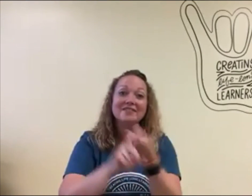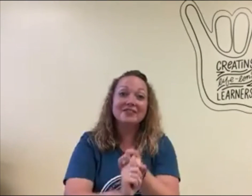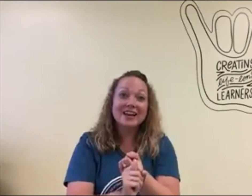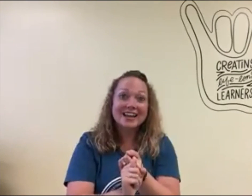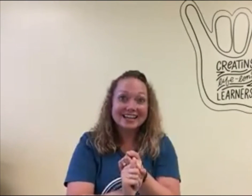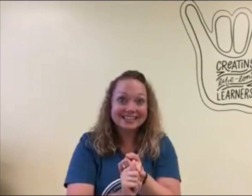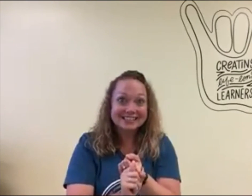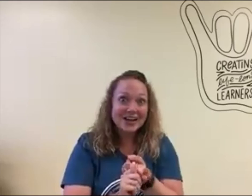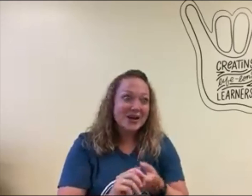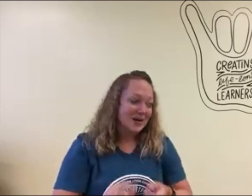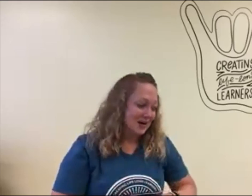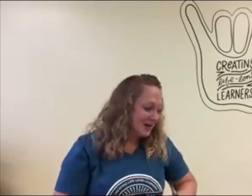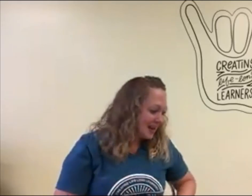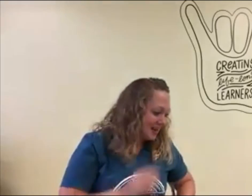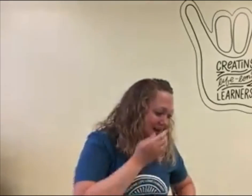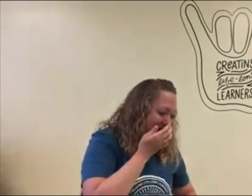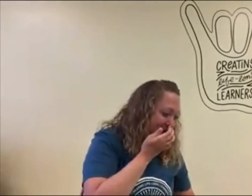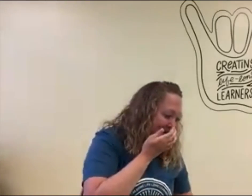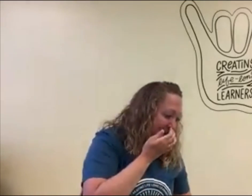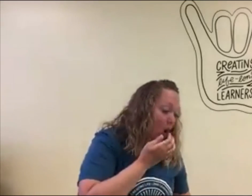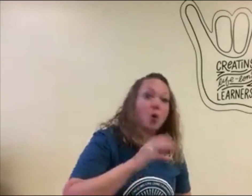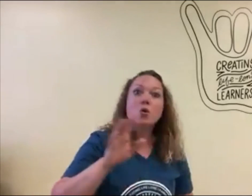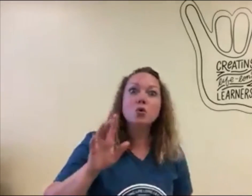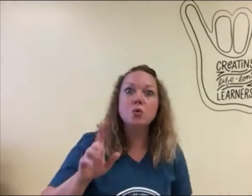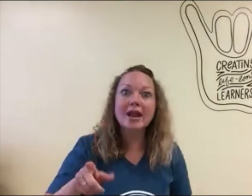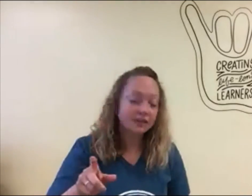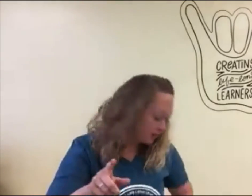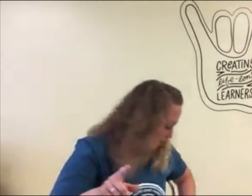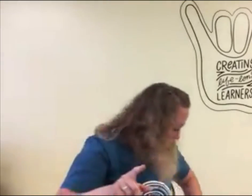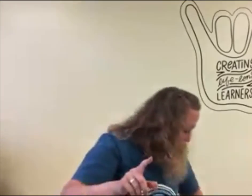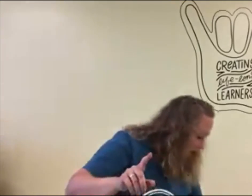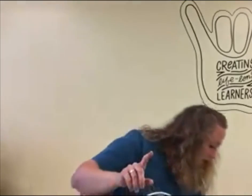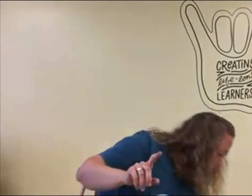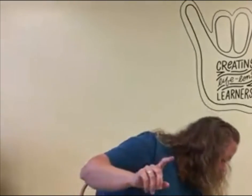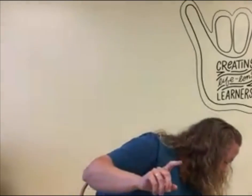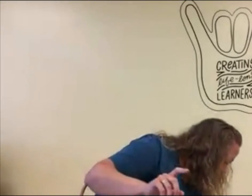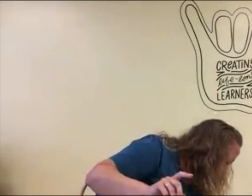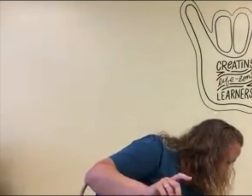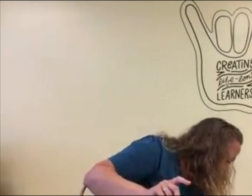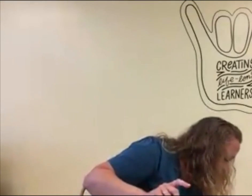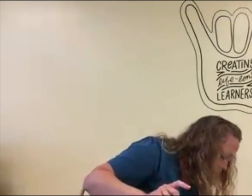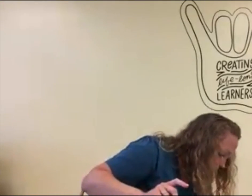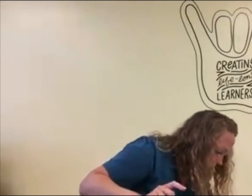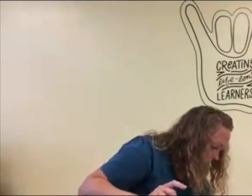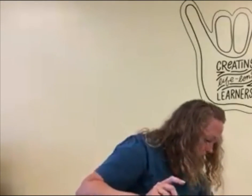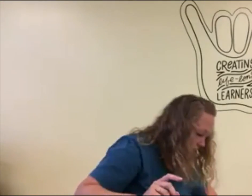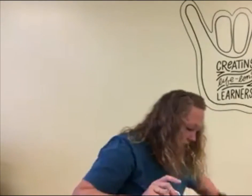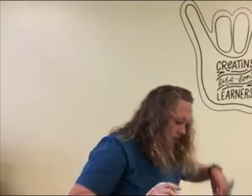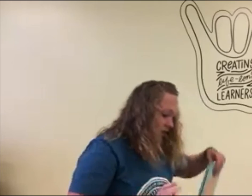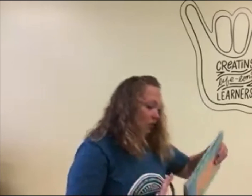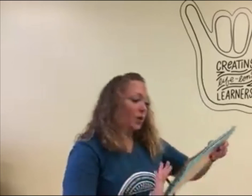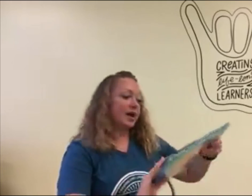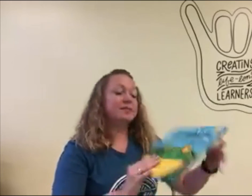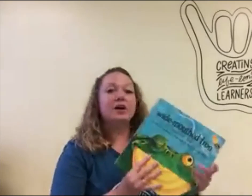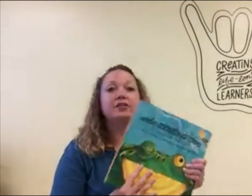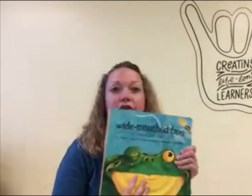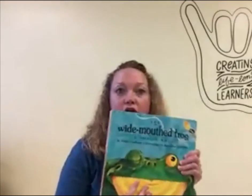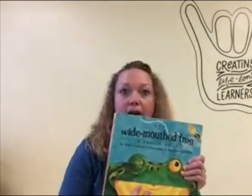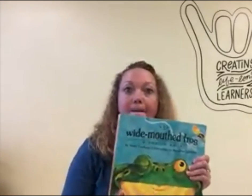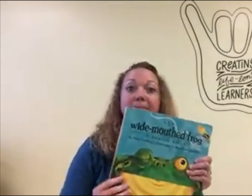friends. All right, here we go. Oh, wait. We are going to read The Wide Mouth Frog. But before we do